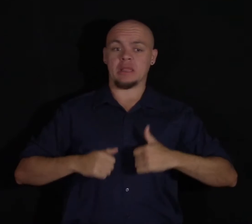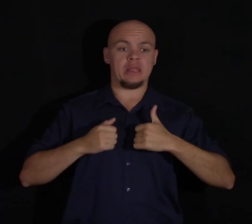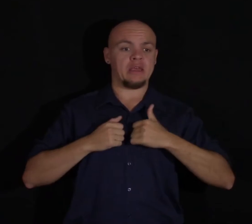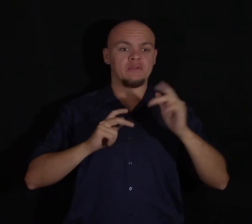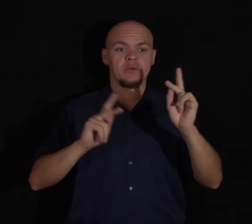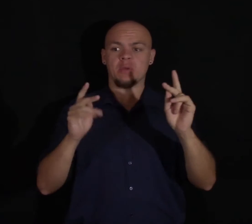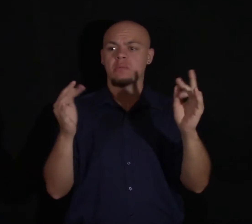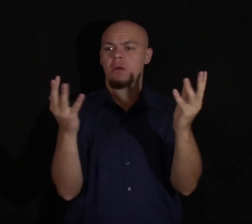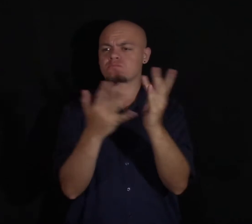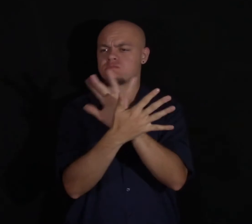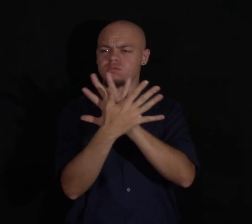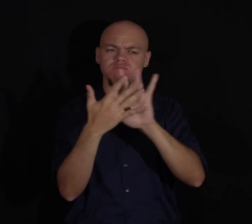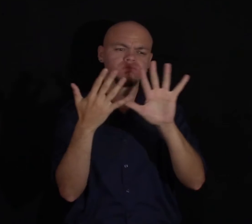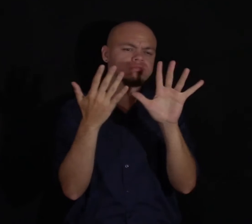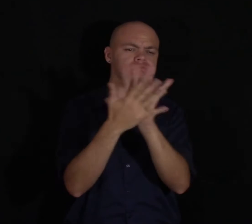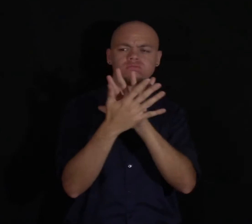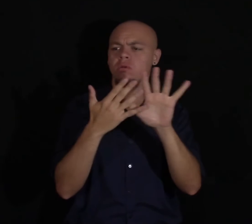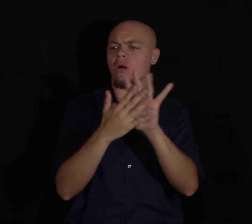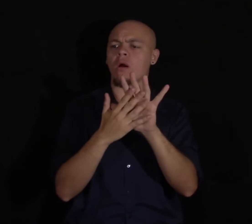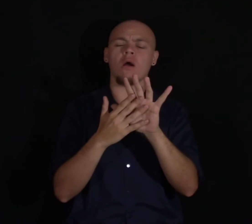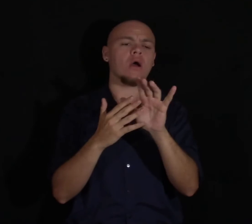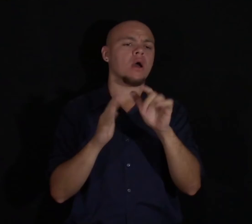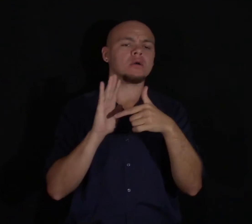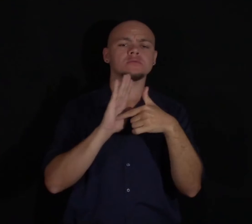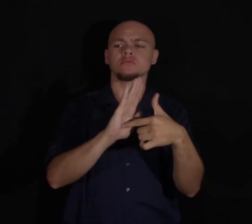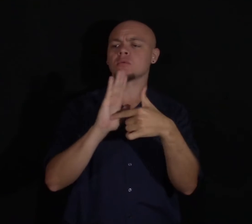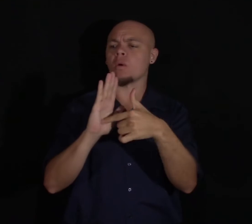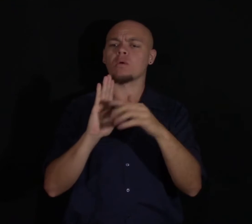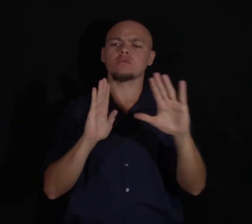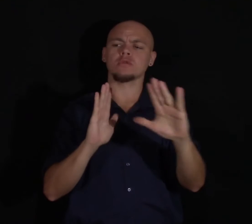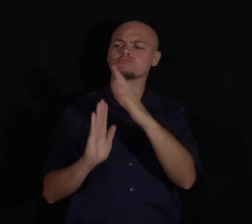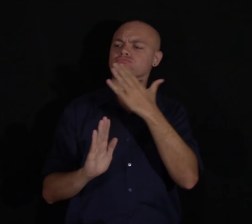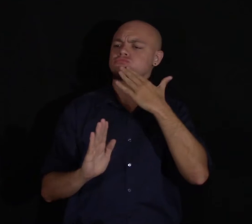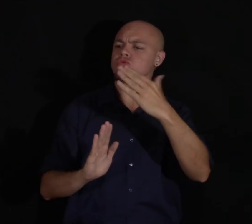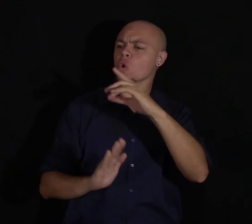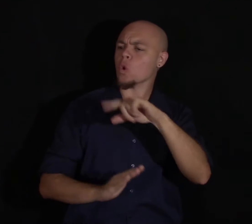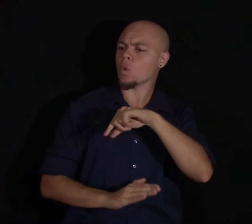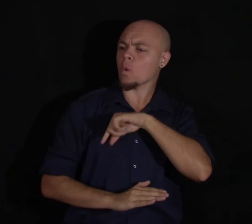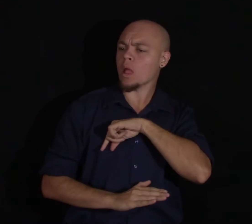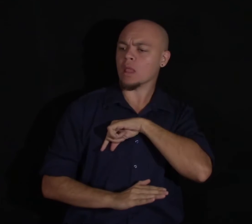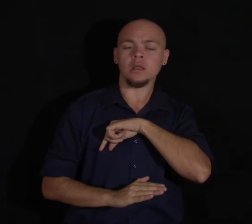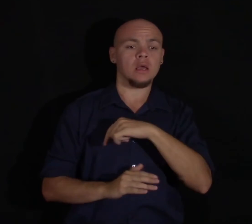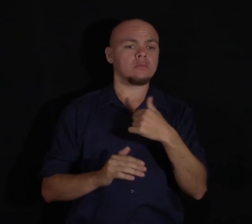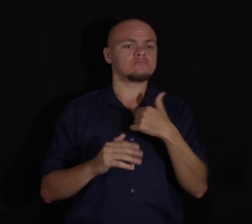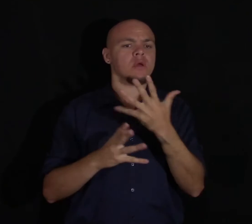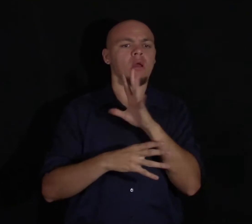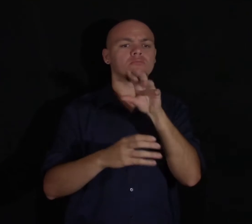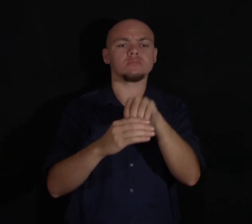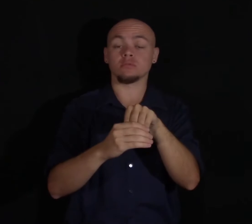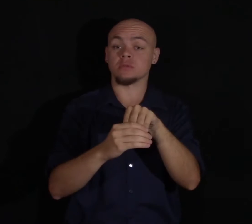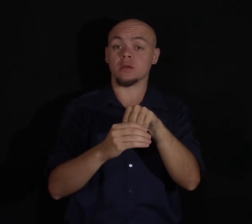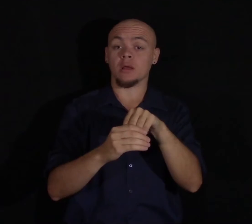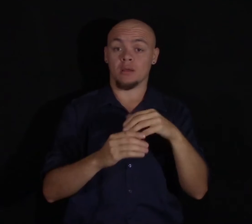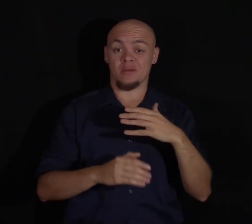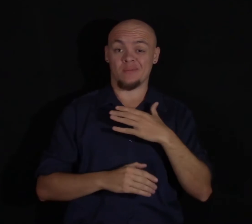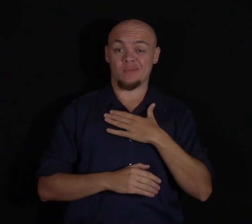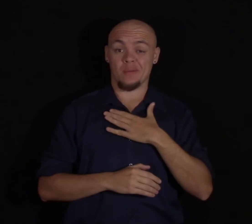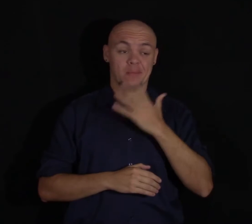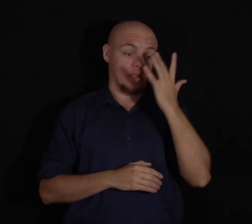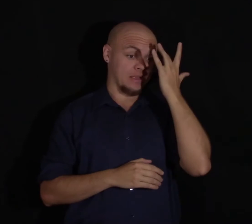admirable qualities were called forth and displayed. But in giving an account of the progress of my intellect, I must